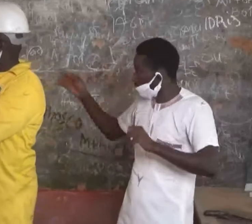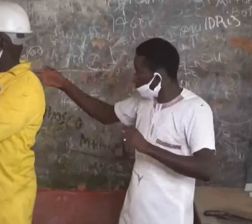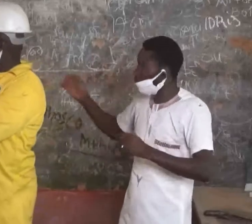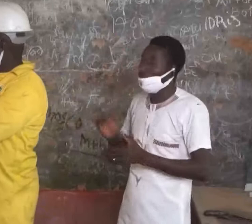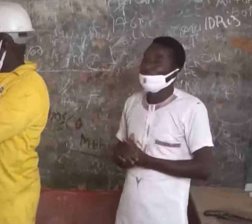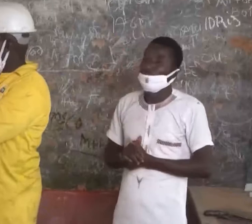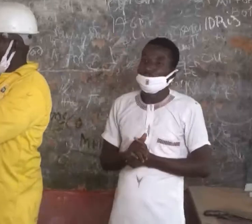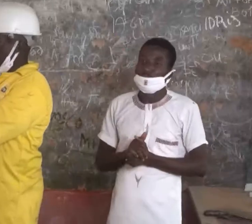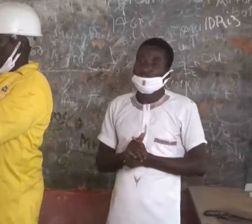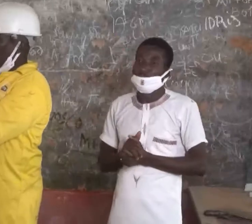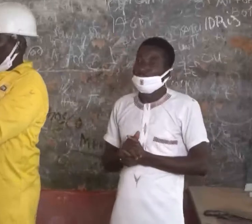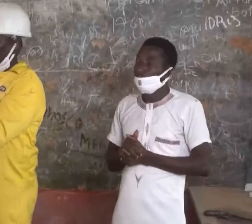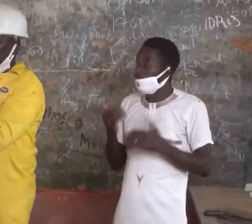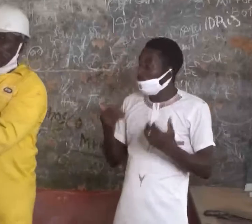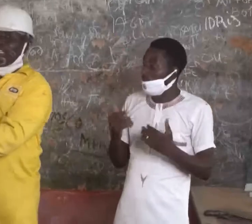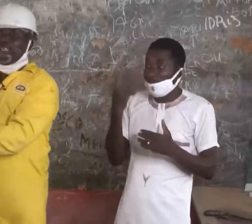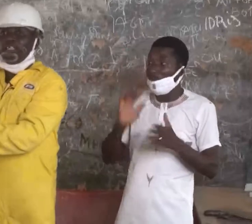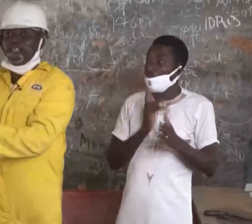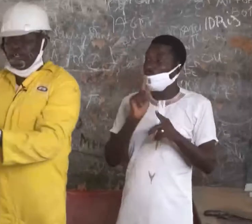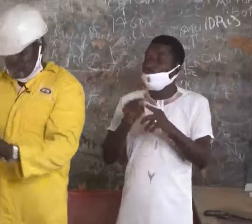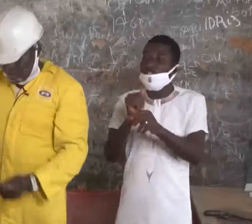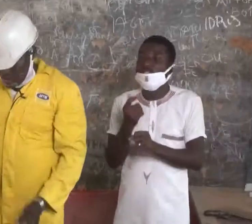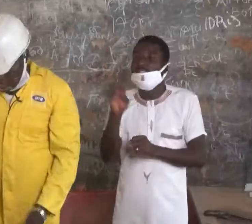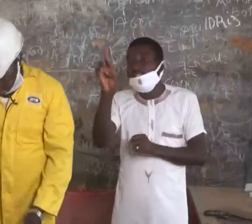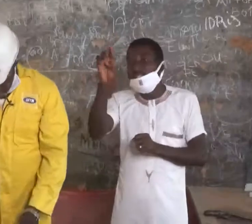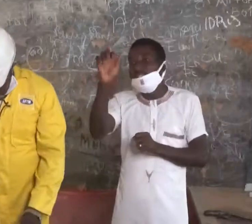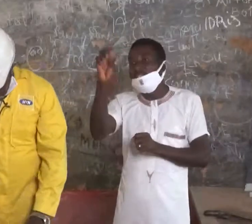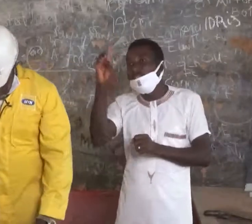sketch on the blackboard. Now for us to get the radius,